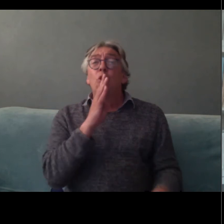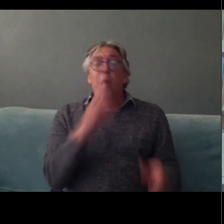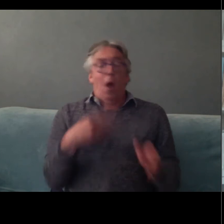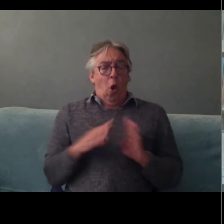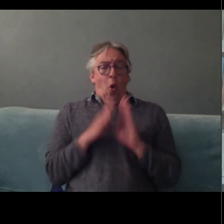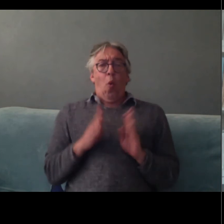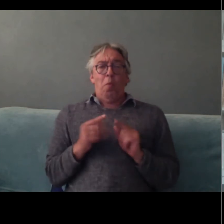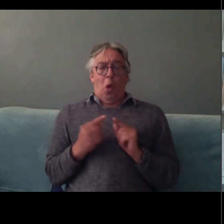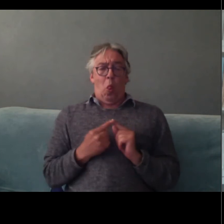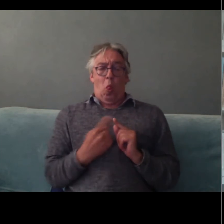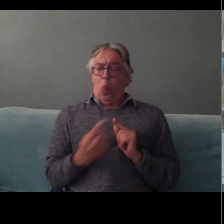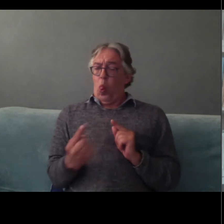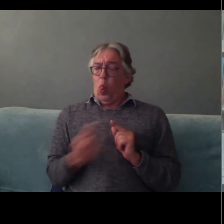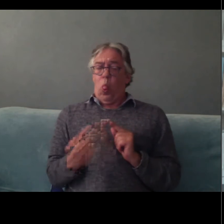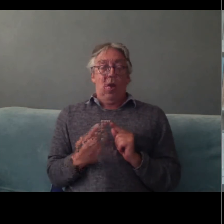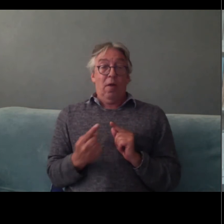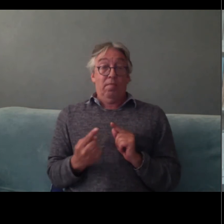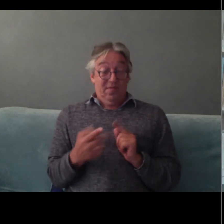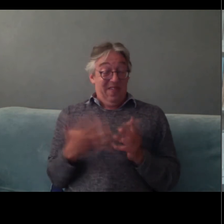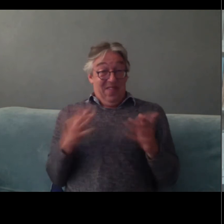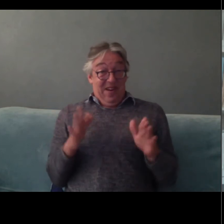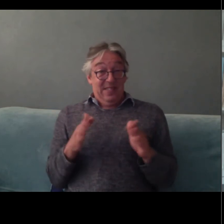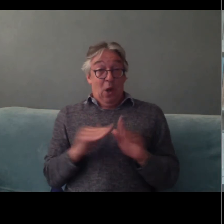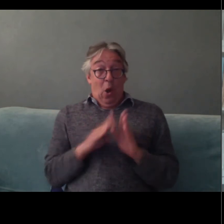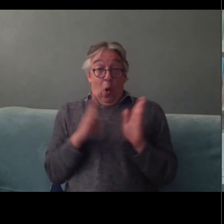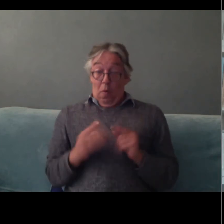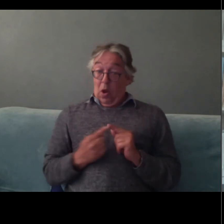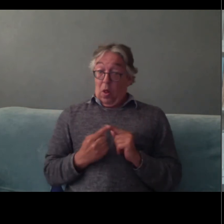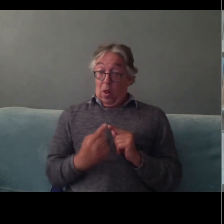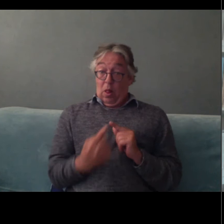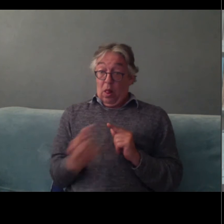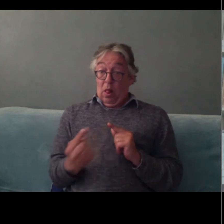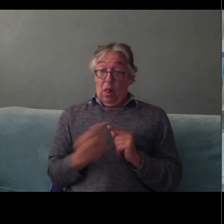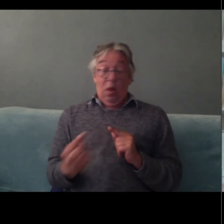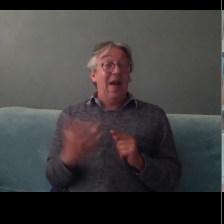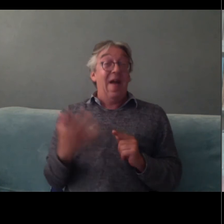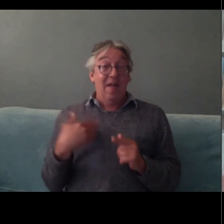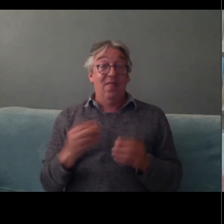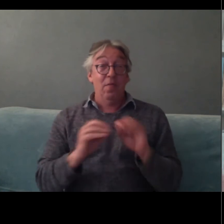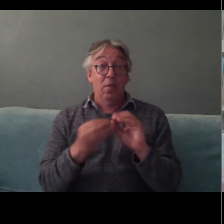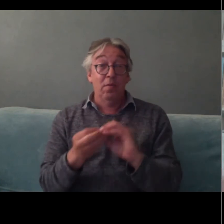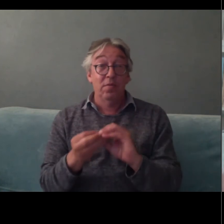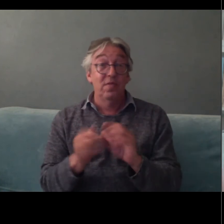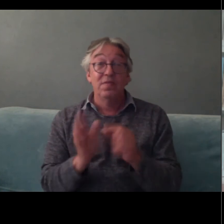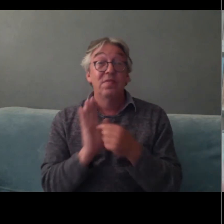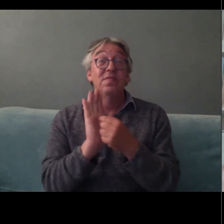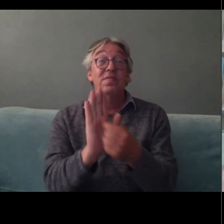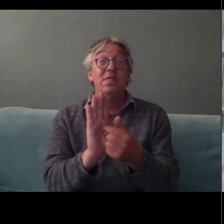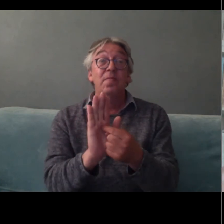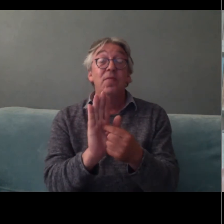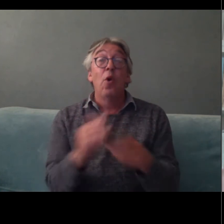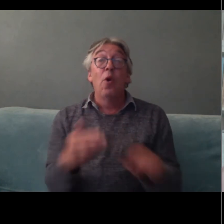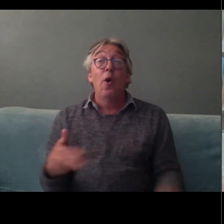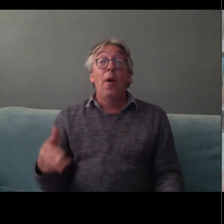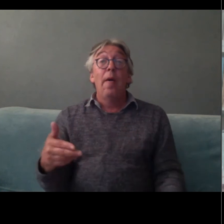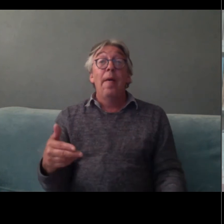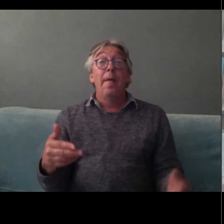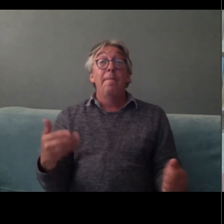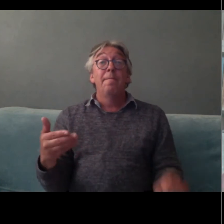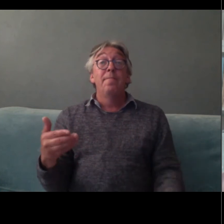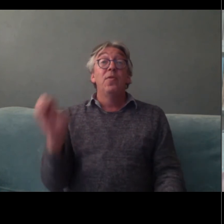so many problems in it. The first one is parking card. Parking card is the only one document